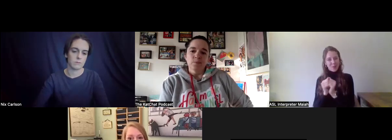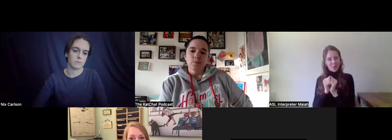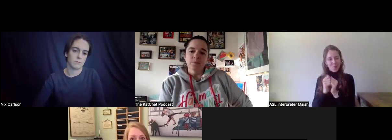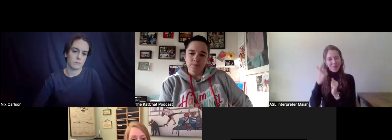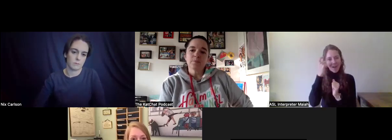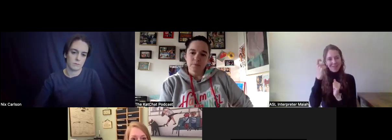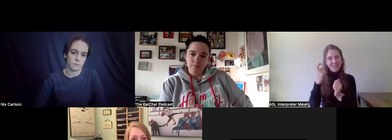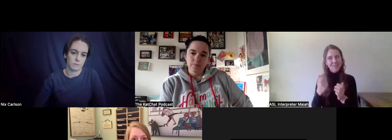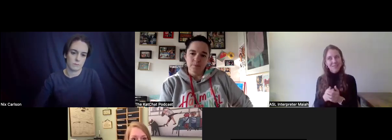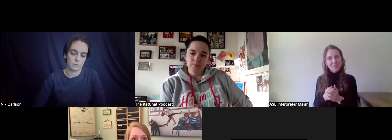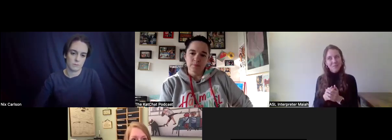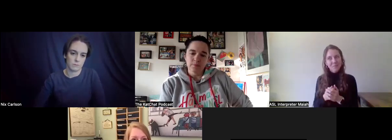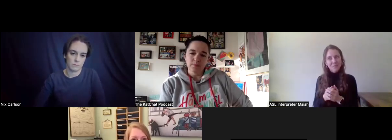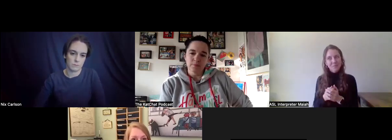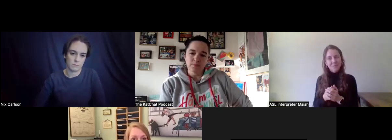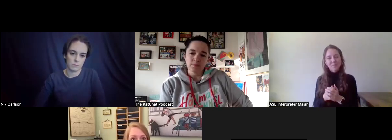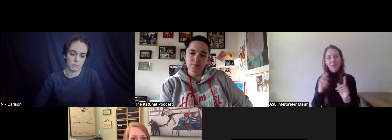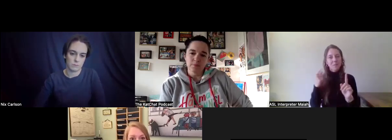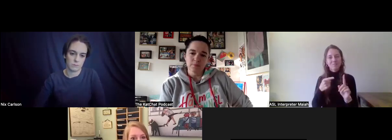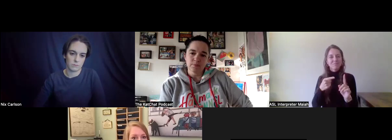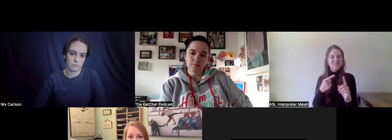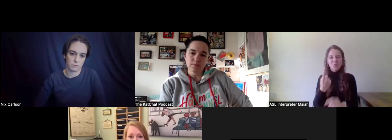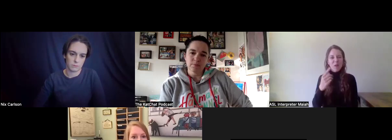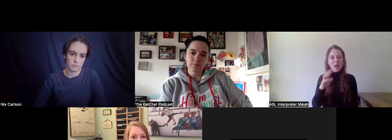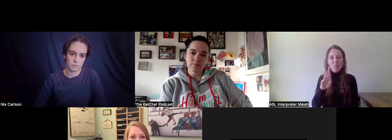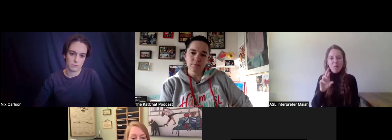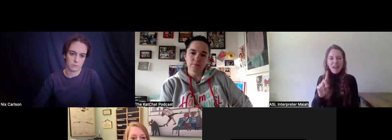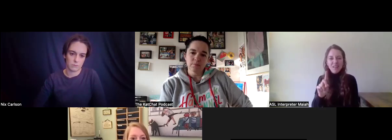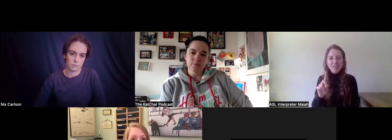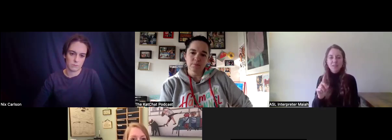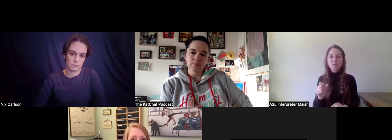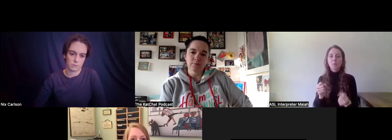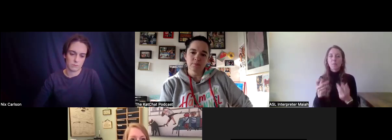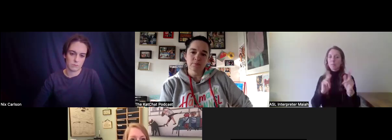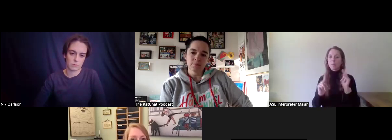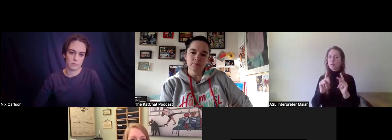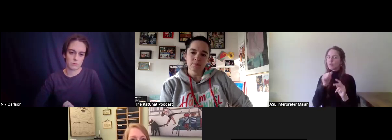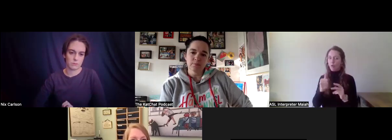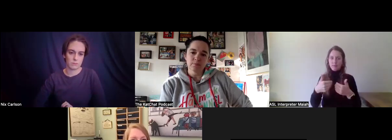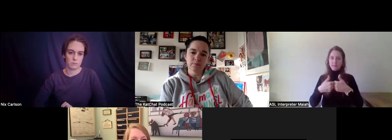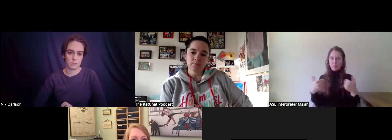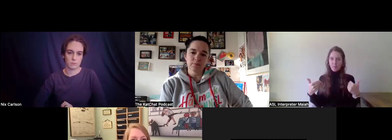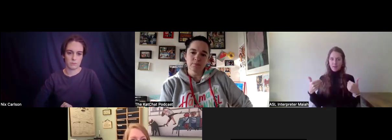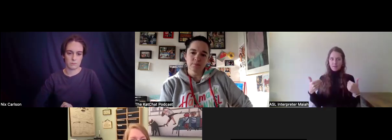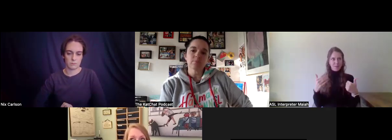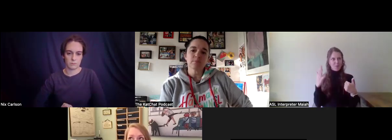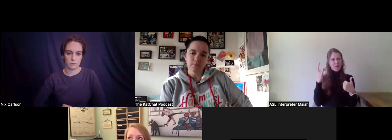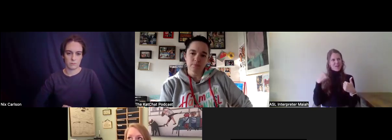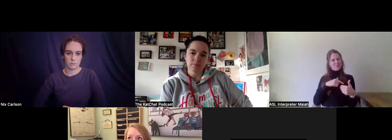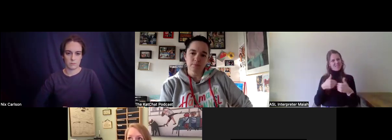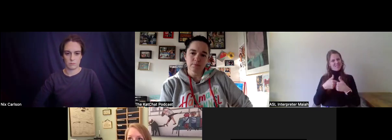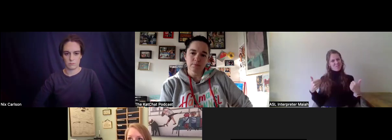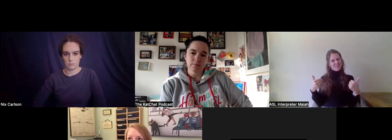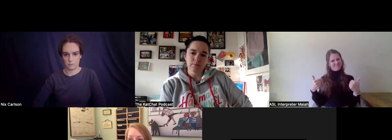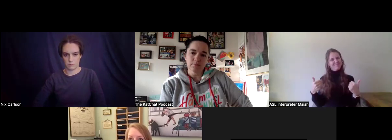it's one brand and people don't separate the two of us. So why should we? I always love